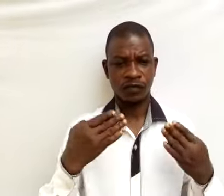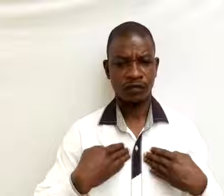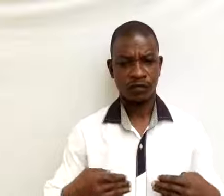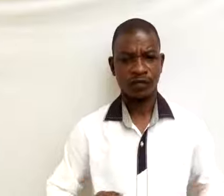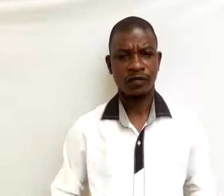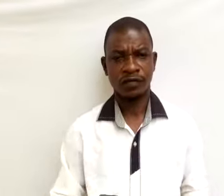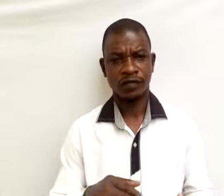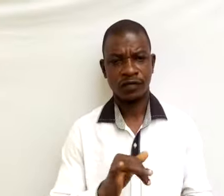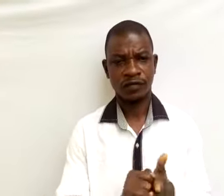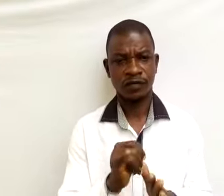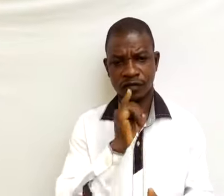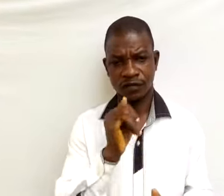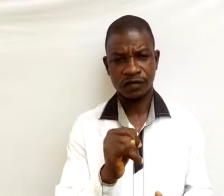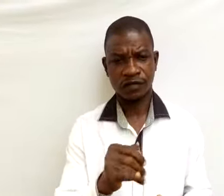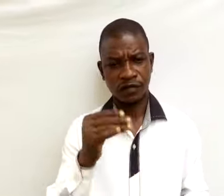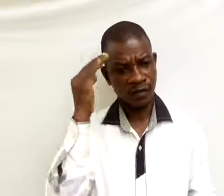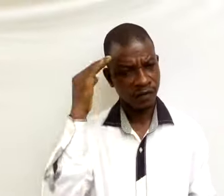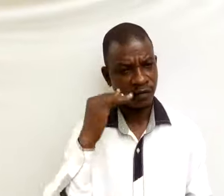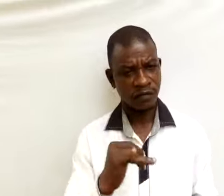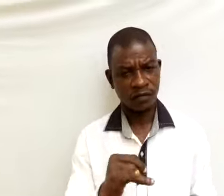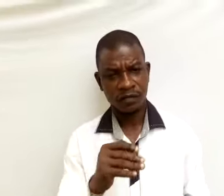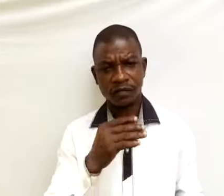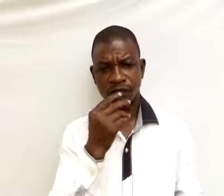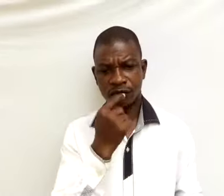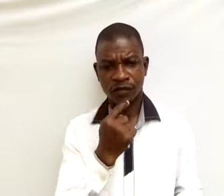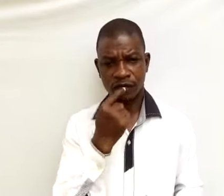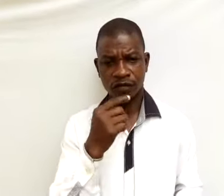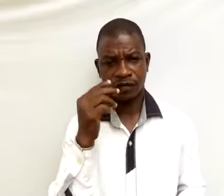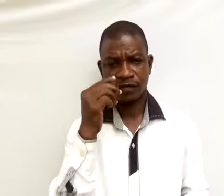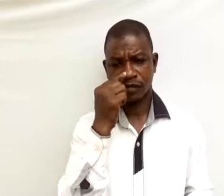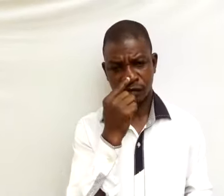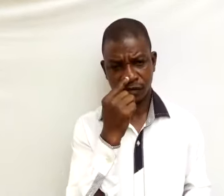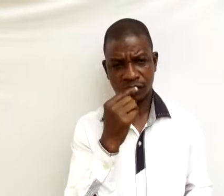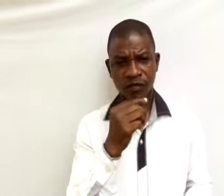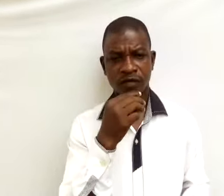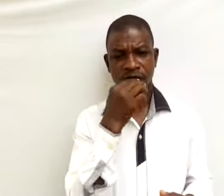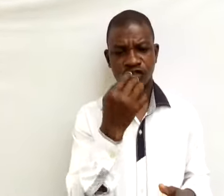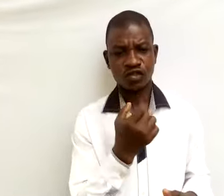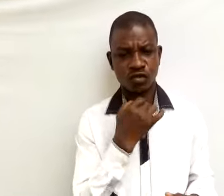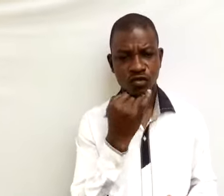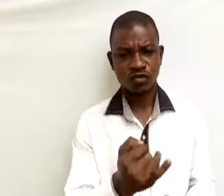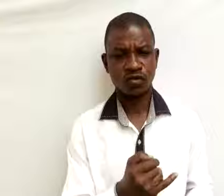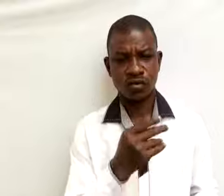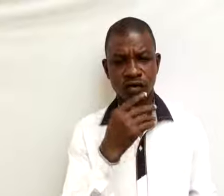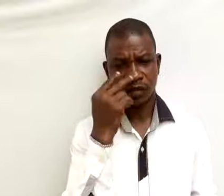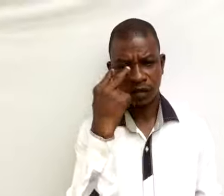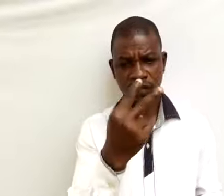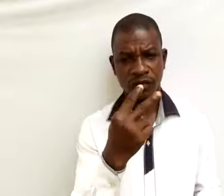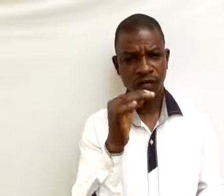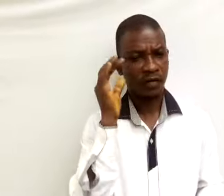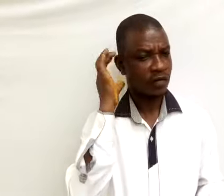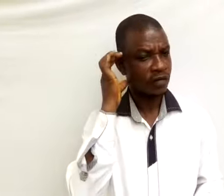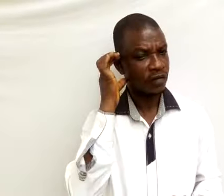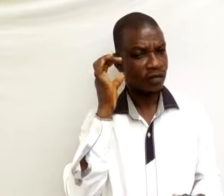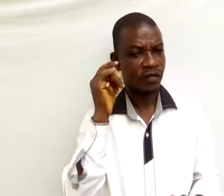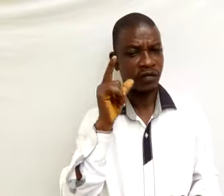that is, head, mouth, nose, jaw, eyes, hair, legs, and